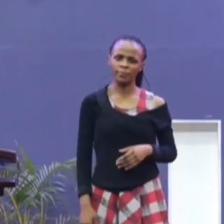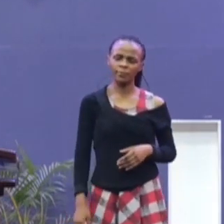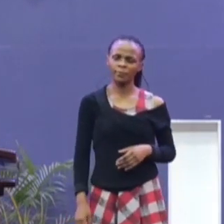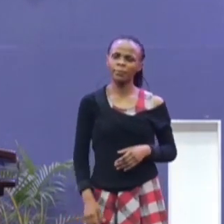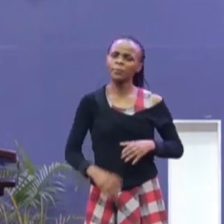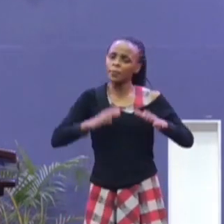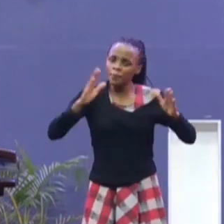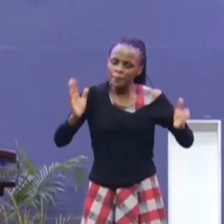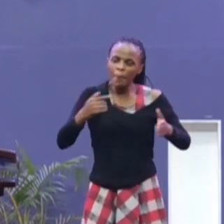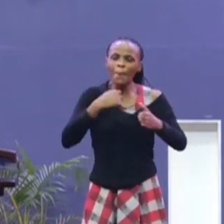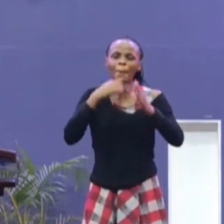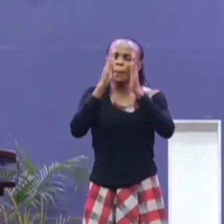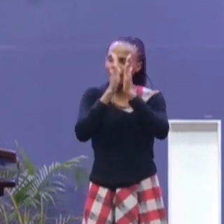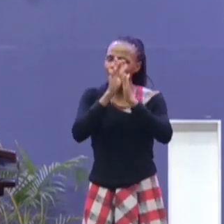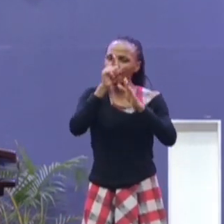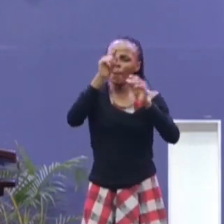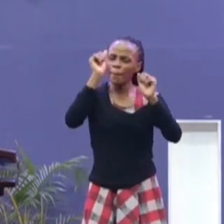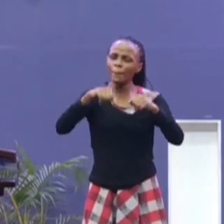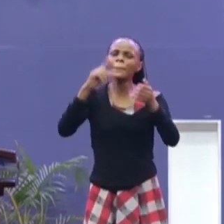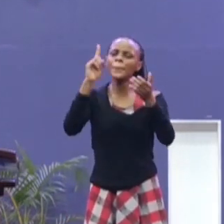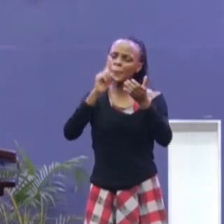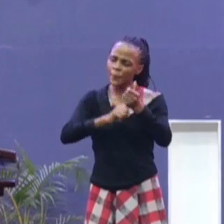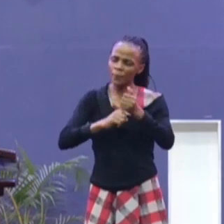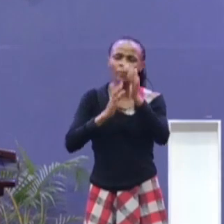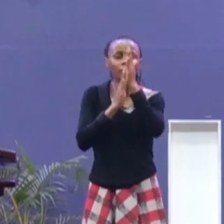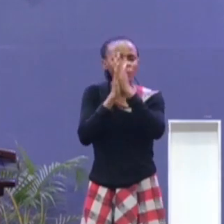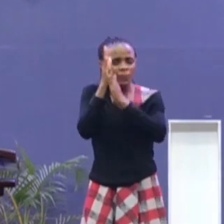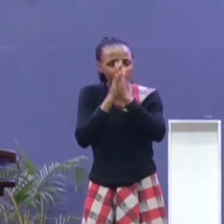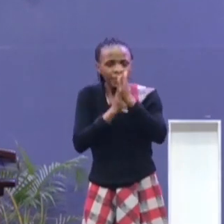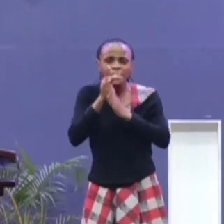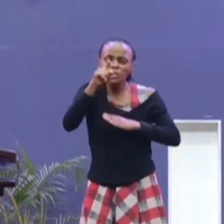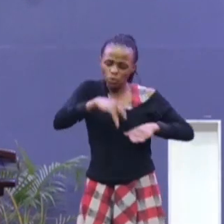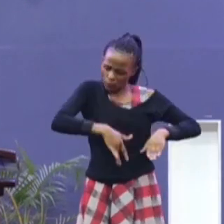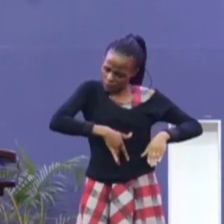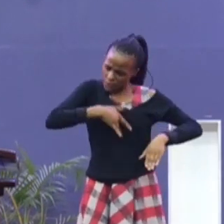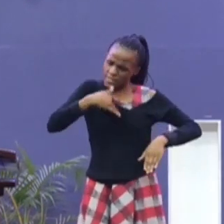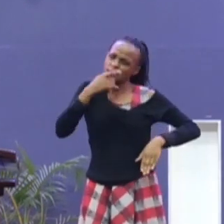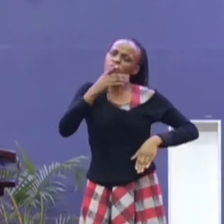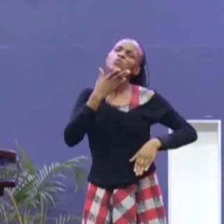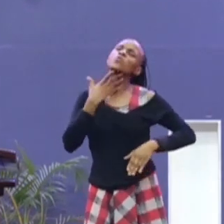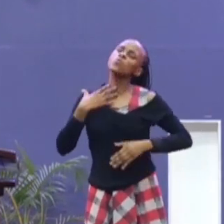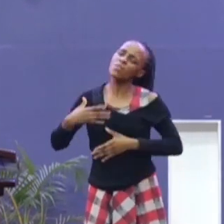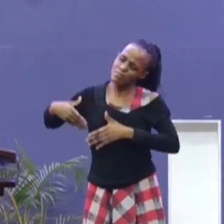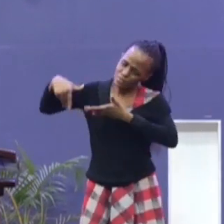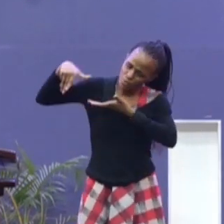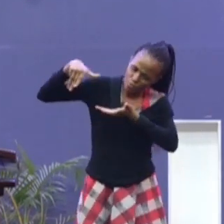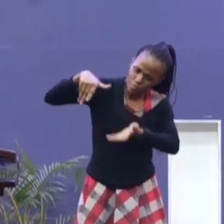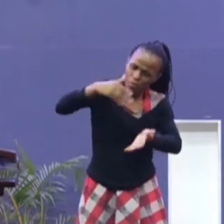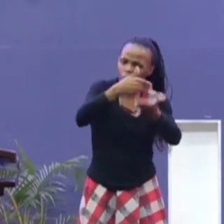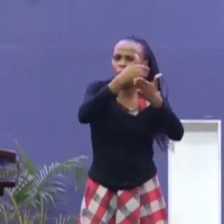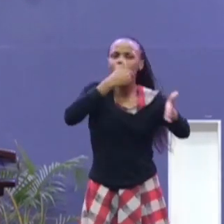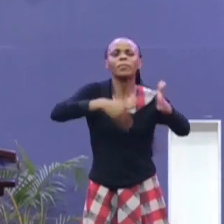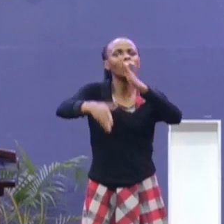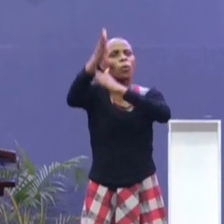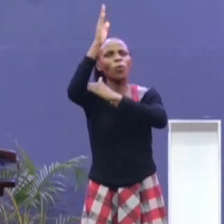get a zeal that you'll have to pour out before God, and you bring that case, you bring that aspect.